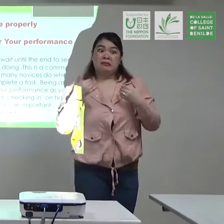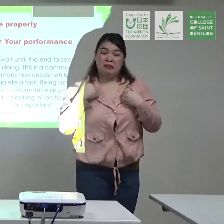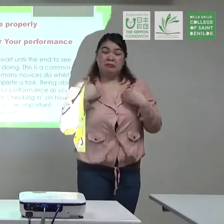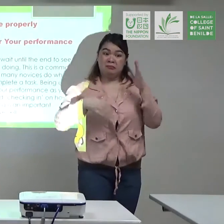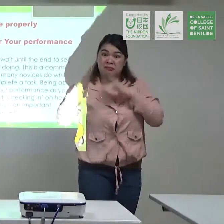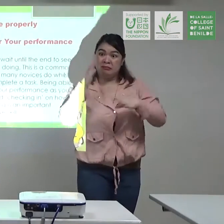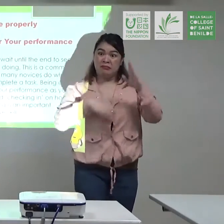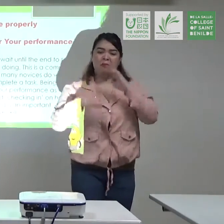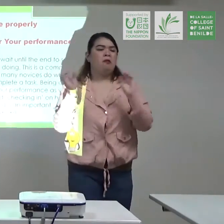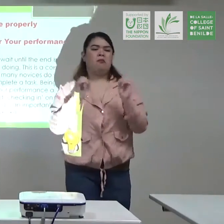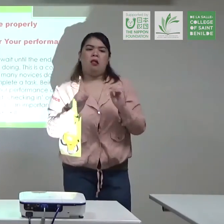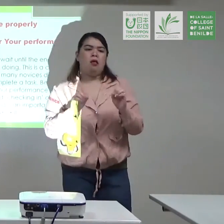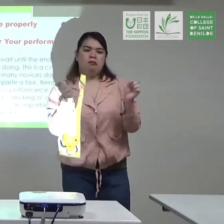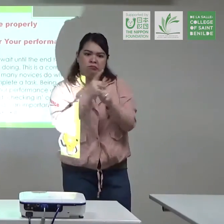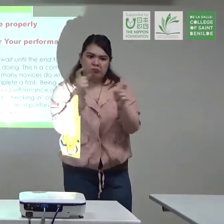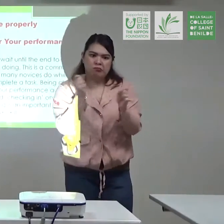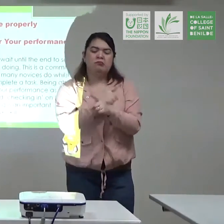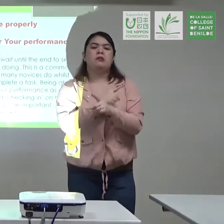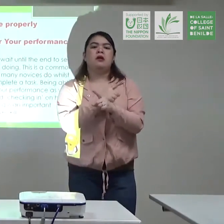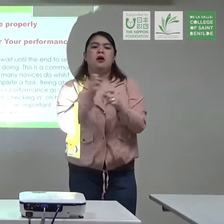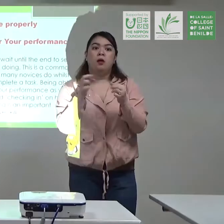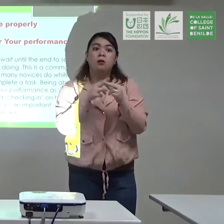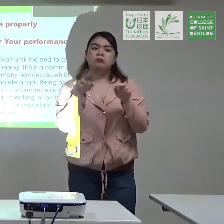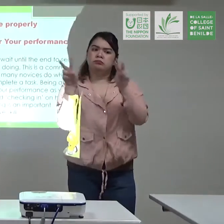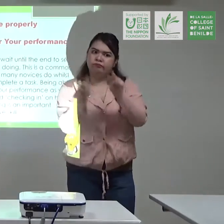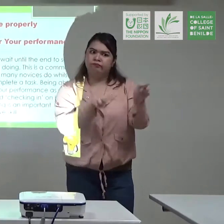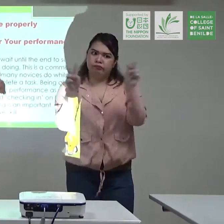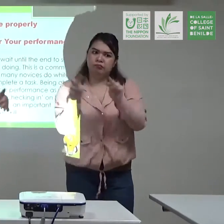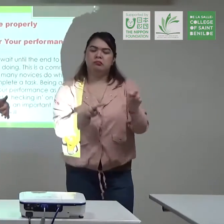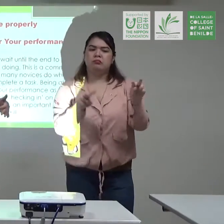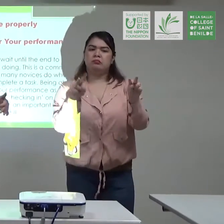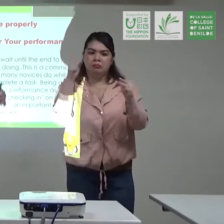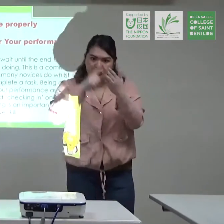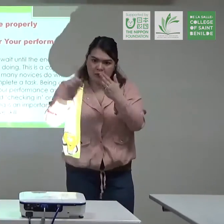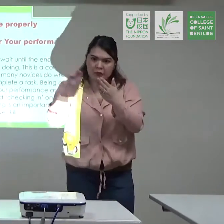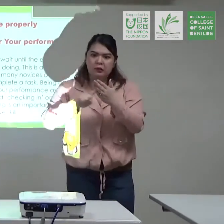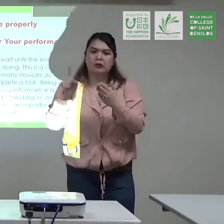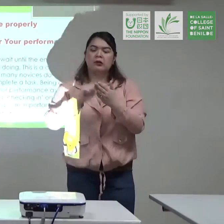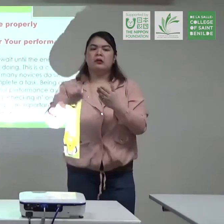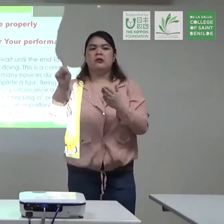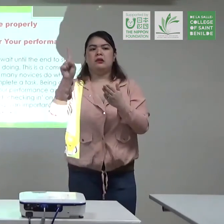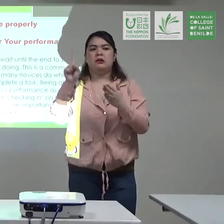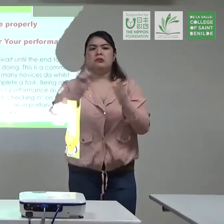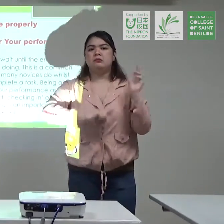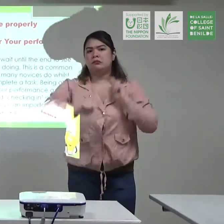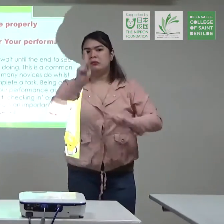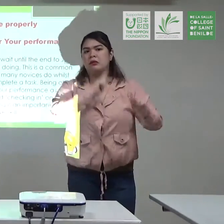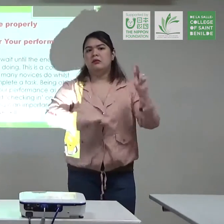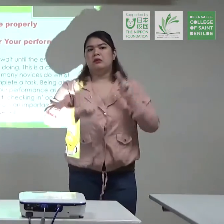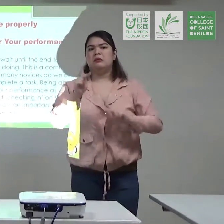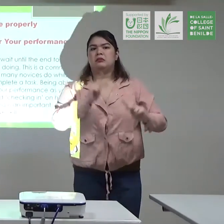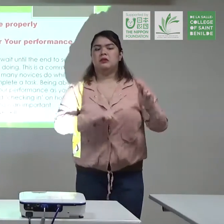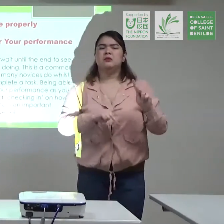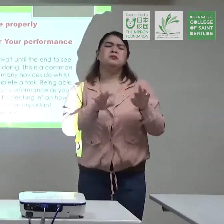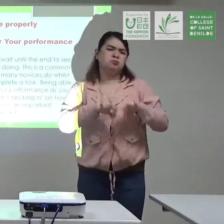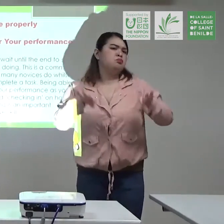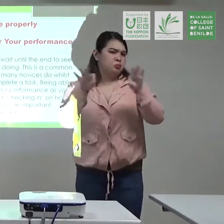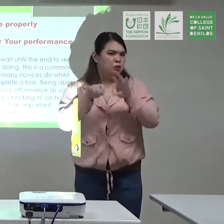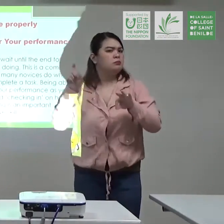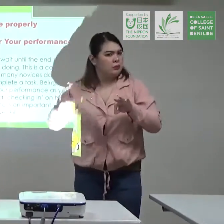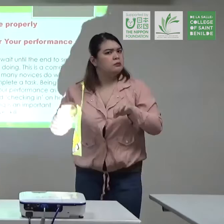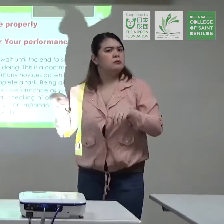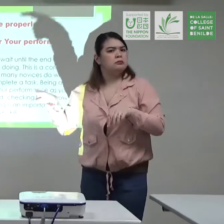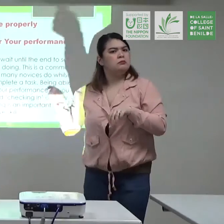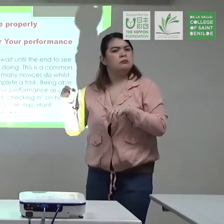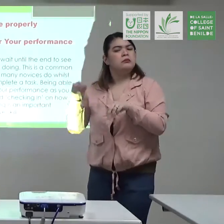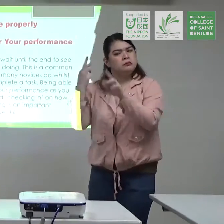no constant, regular monitoring of output of performance. So it's very important that